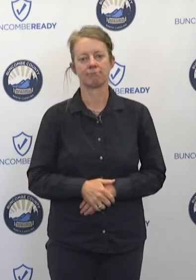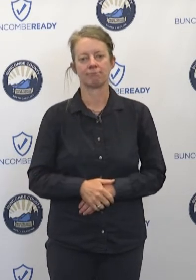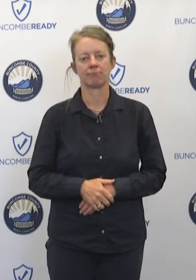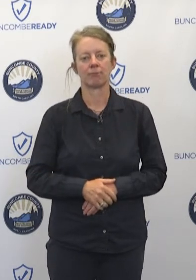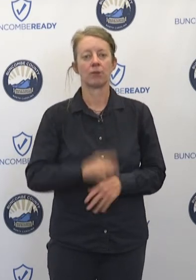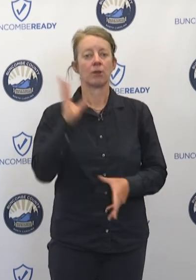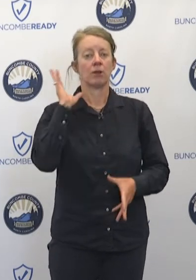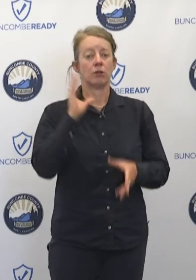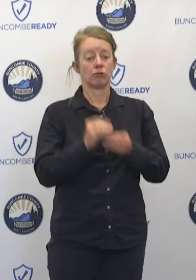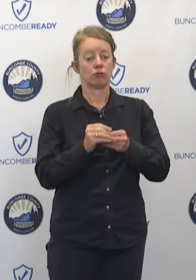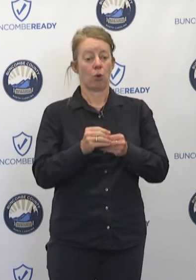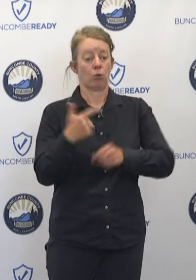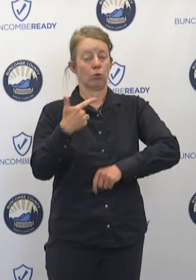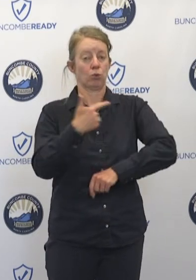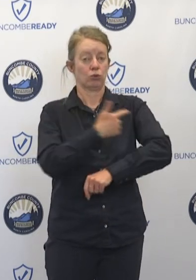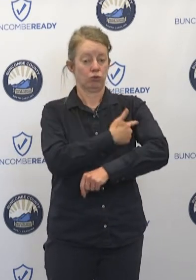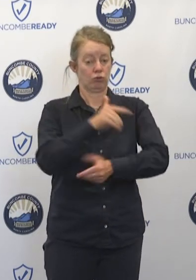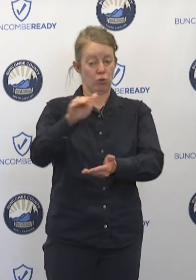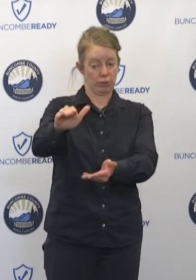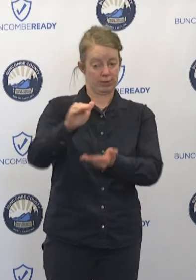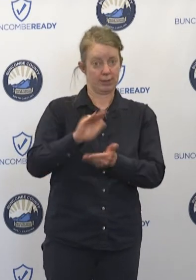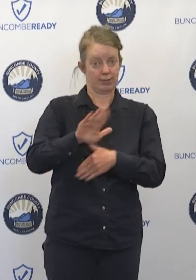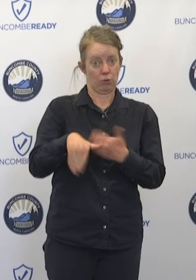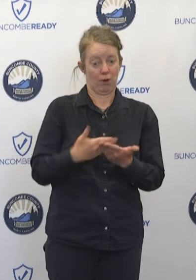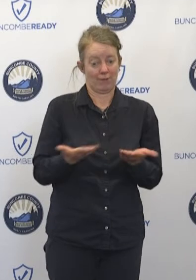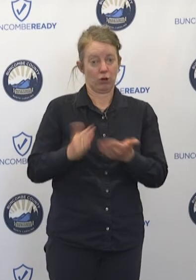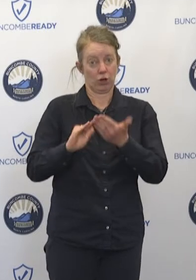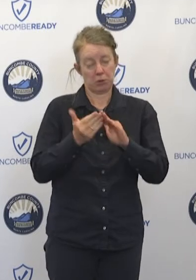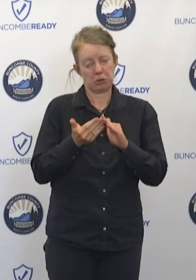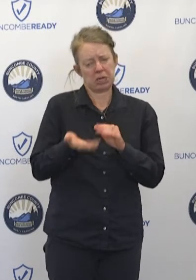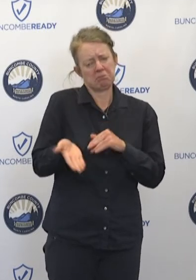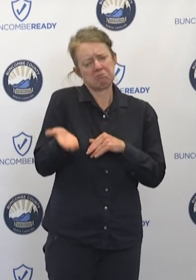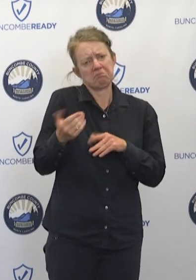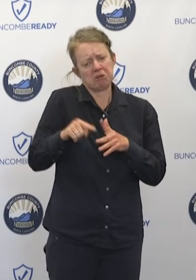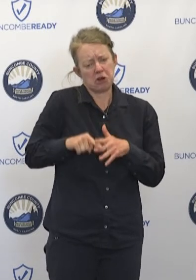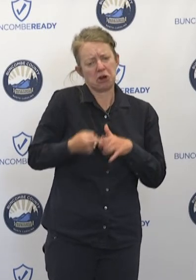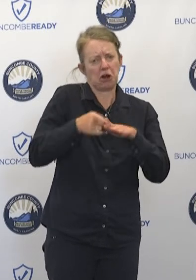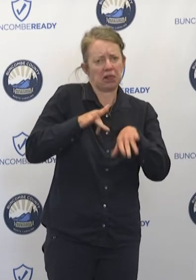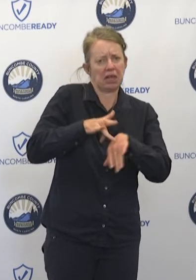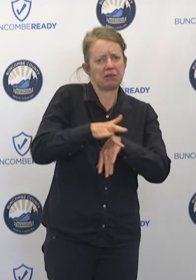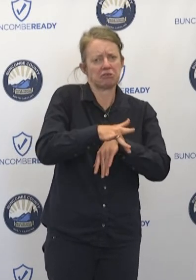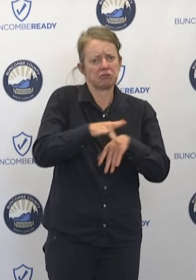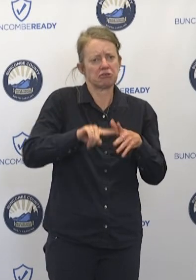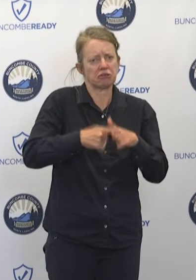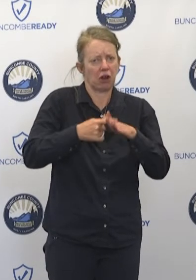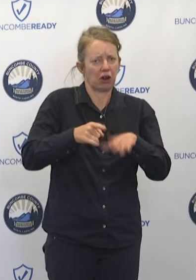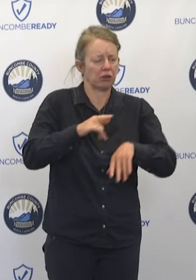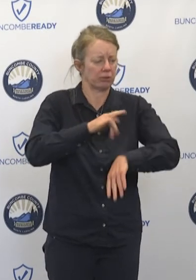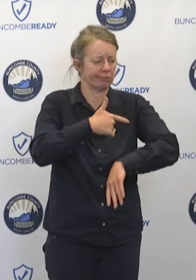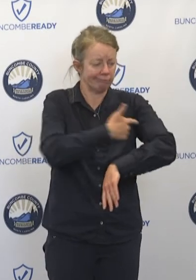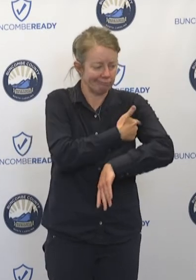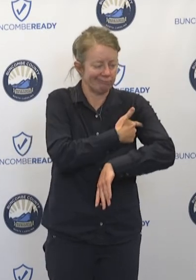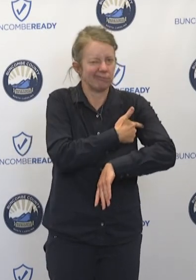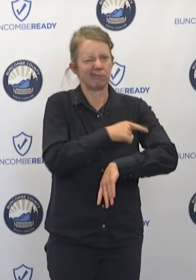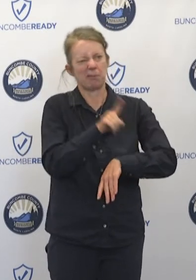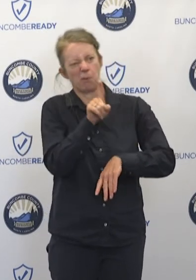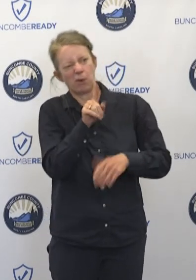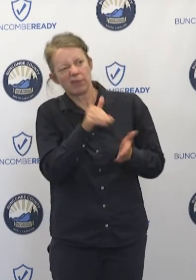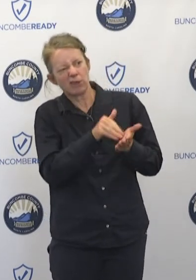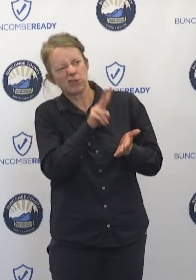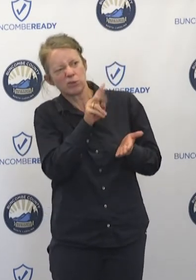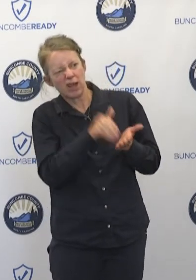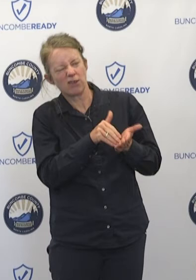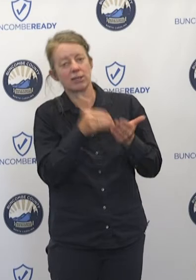Total doses coming to the community has increased from a couple thousand in our first few weeks of vaccine rollout to now almost